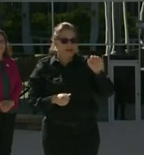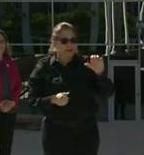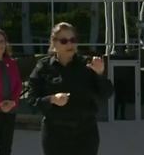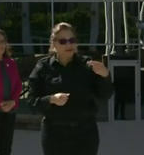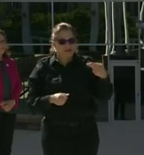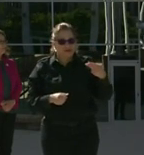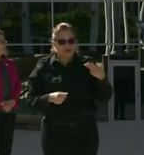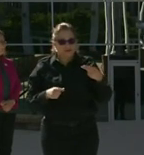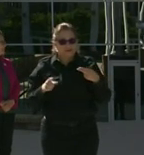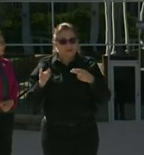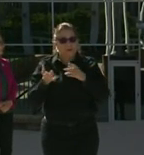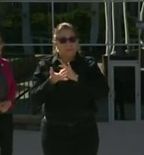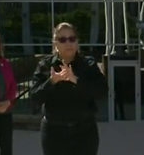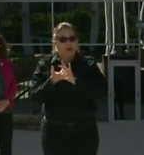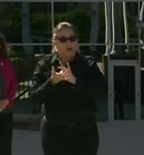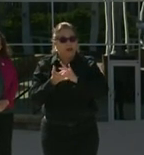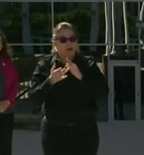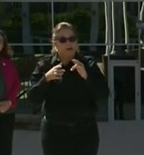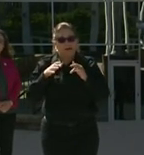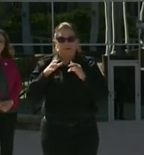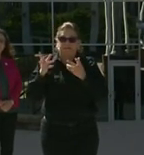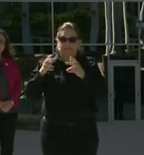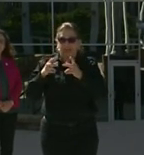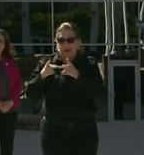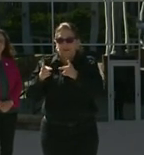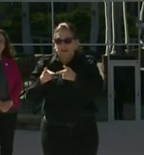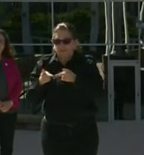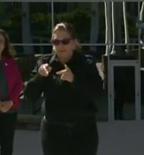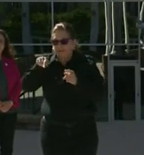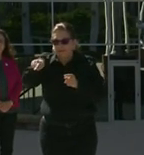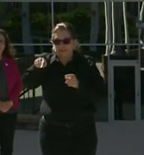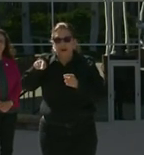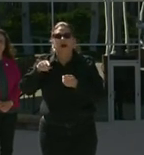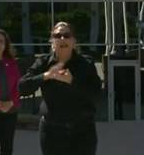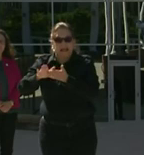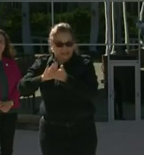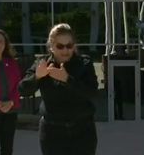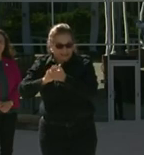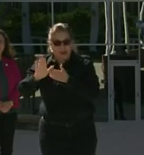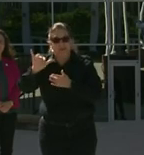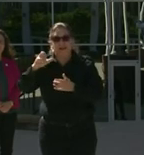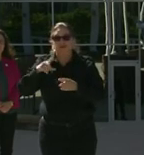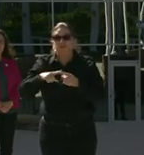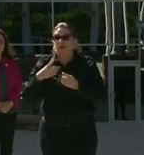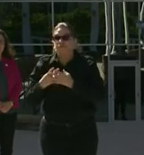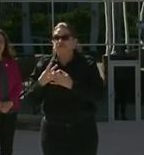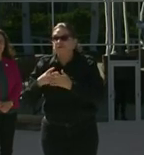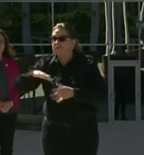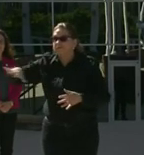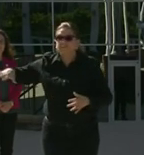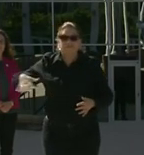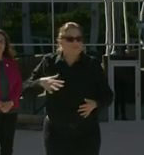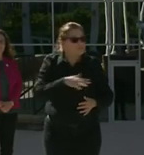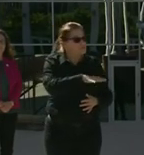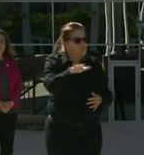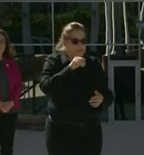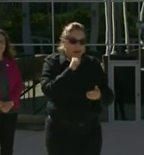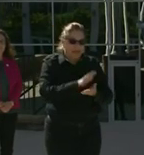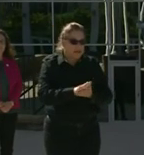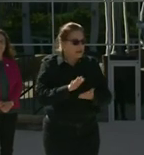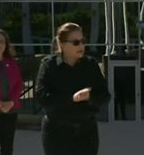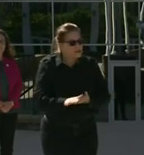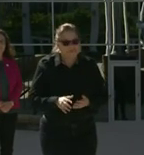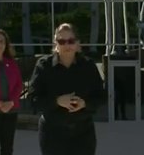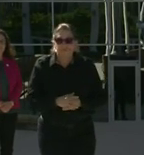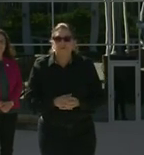no other area. Any comment about these people, their concern about? Well, absolutely, Sam. We are